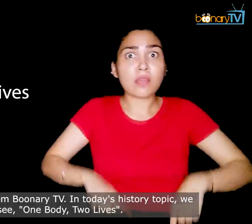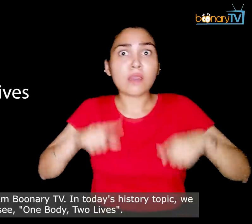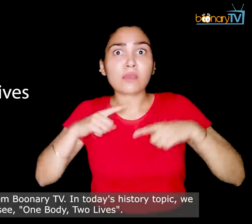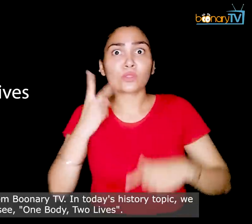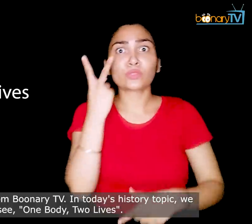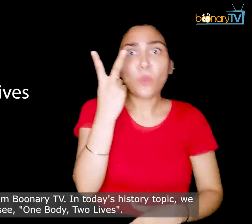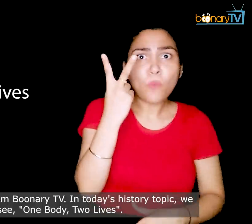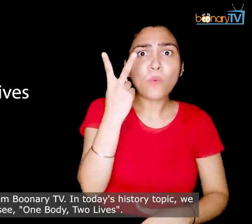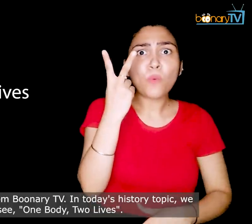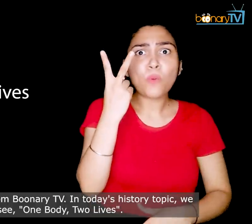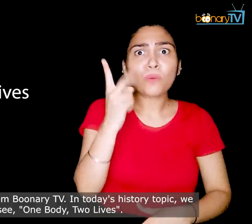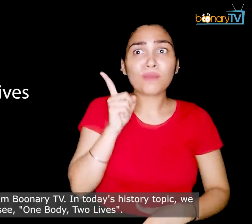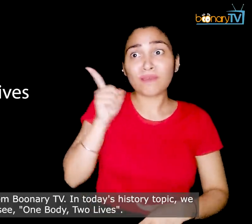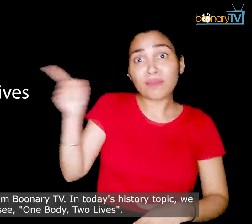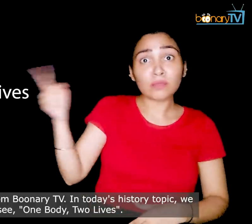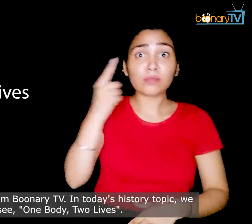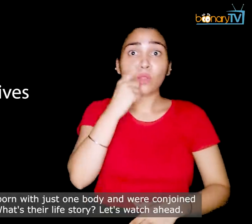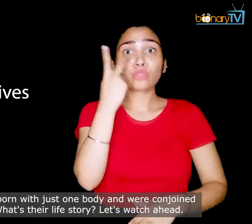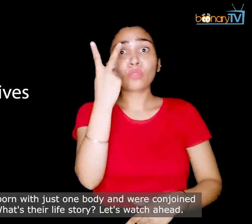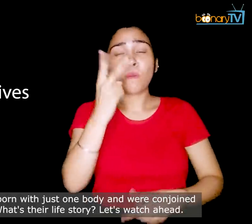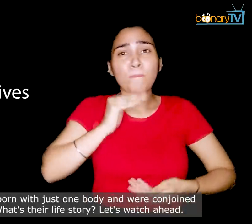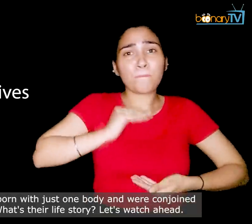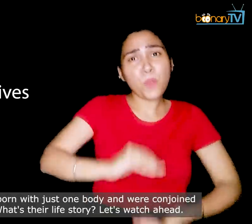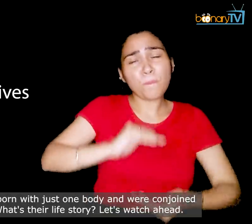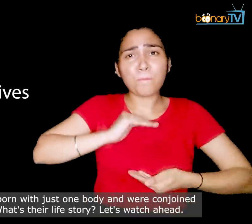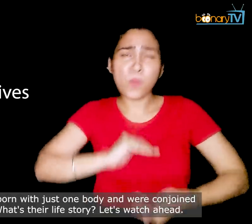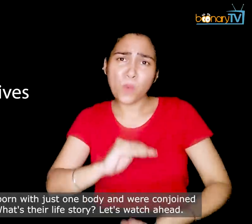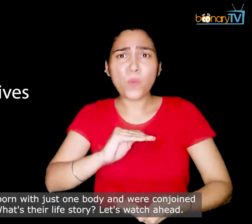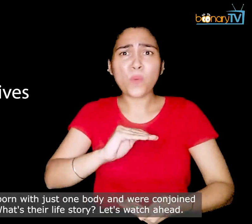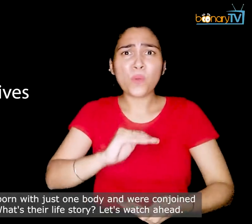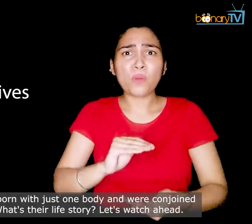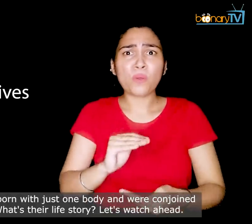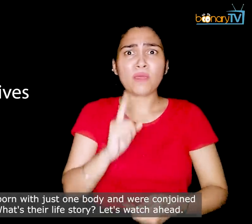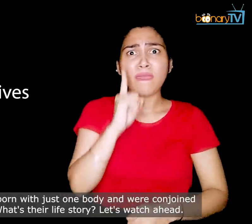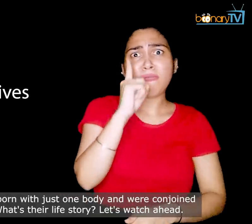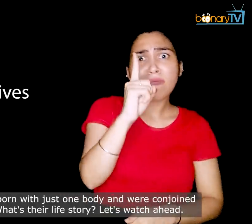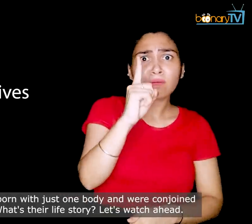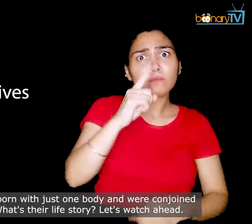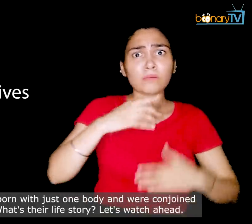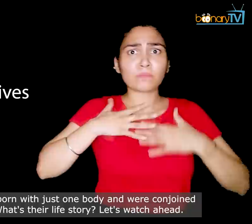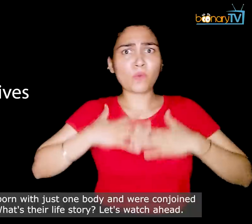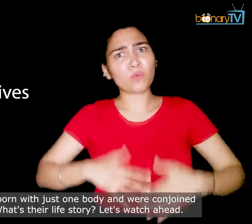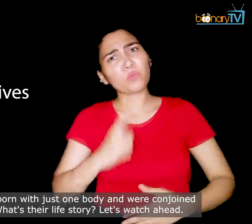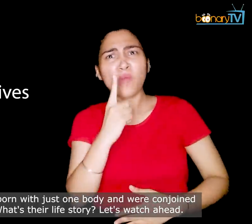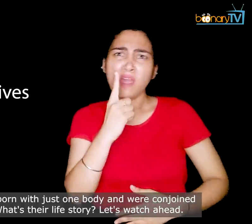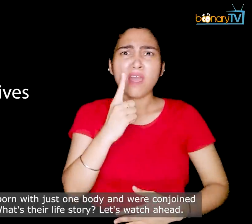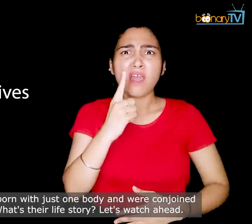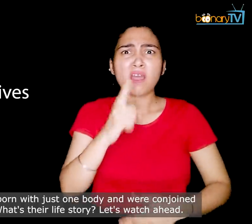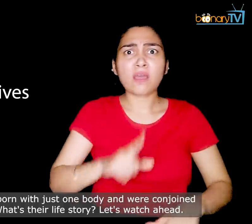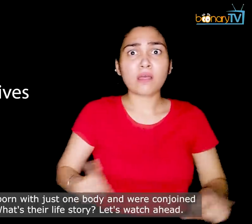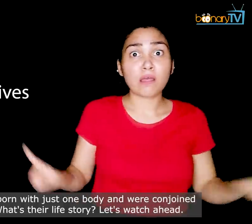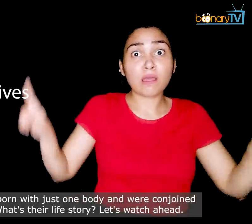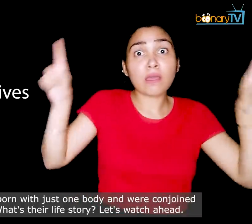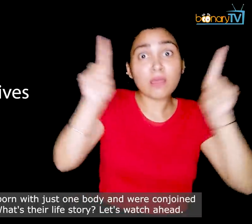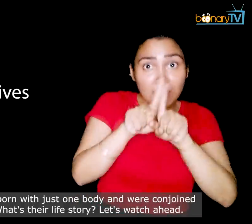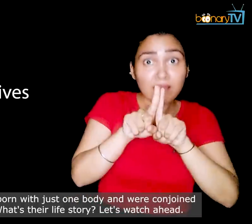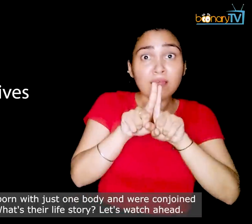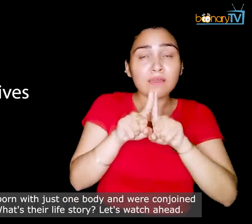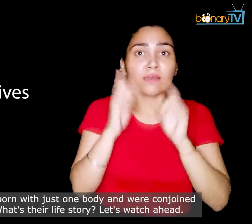two lives. Two girls who were born with just one body and were conjoined